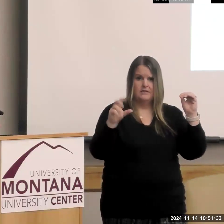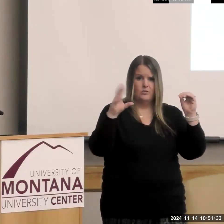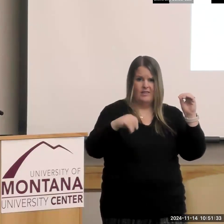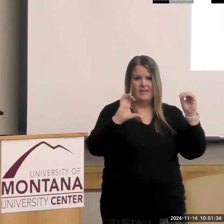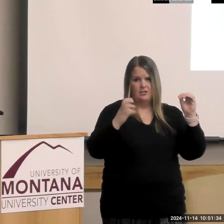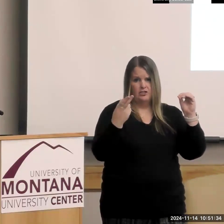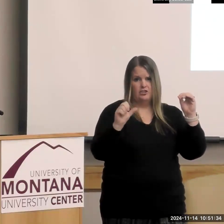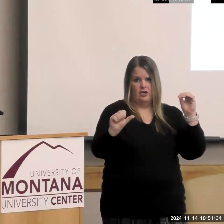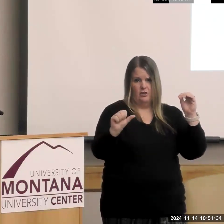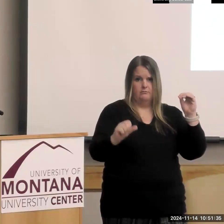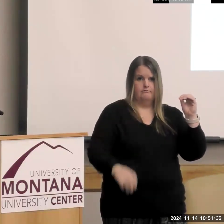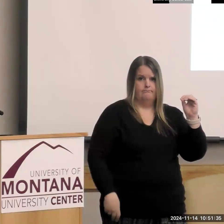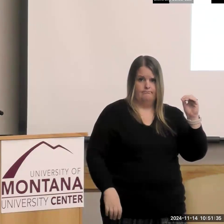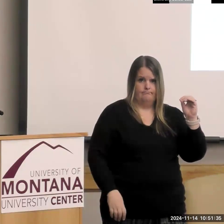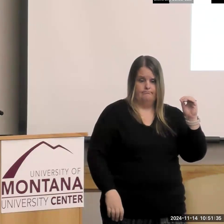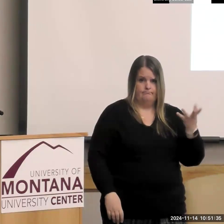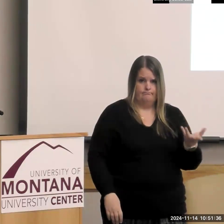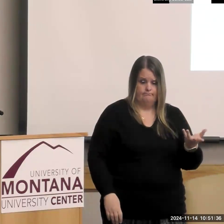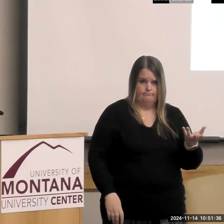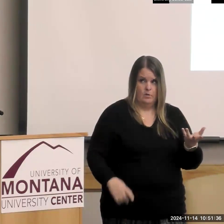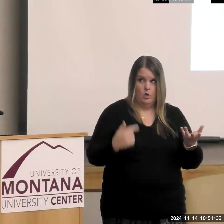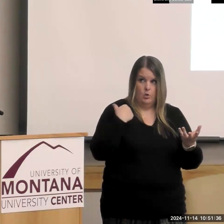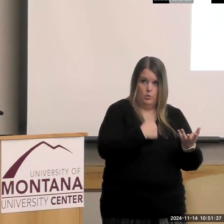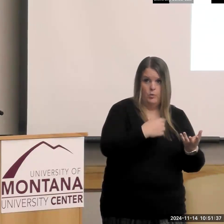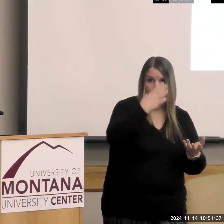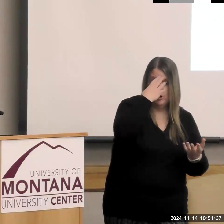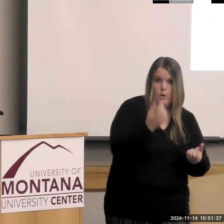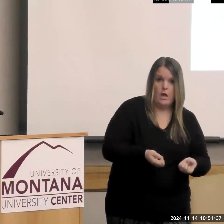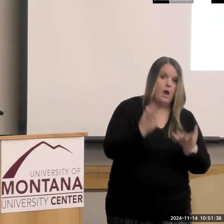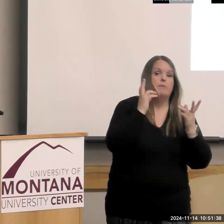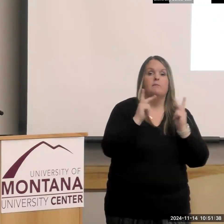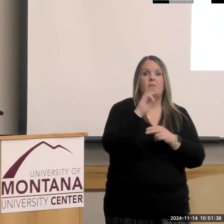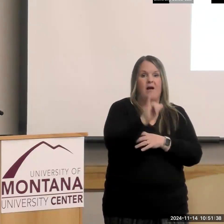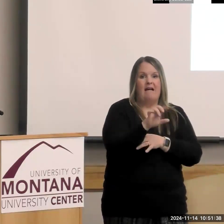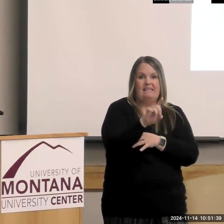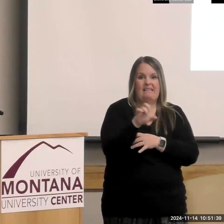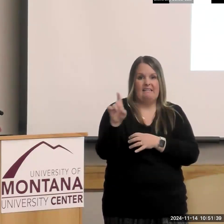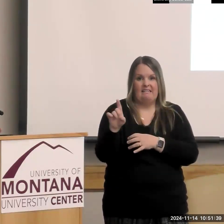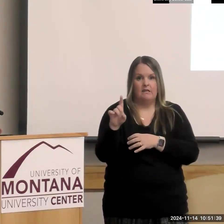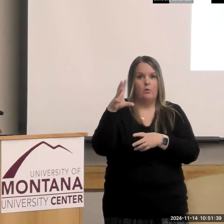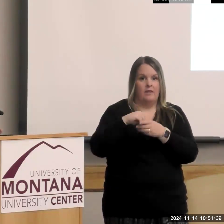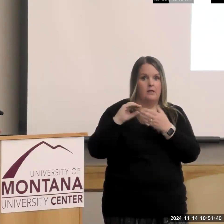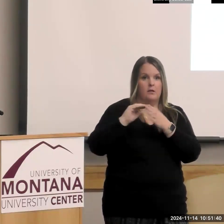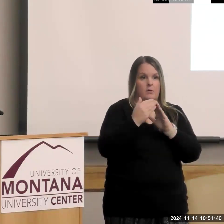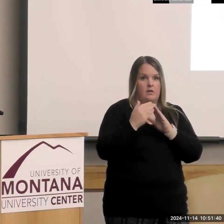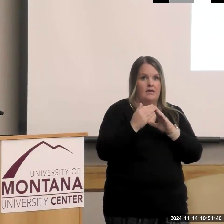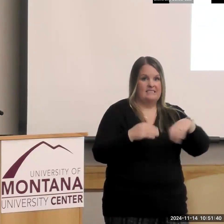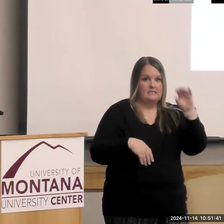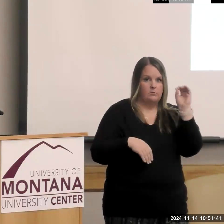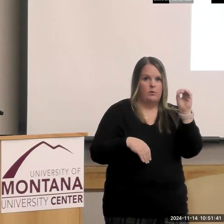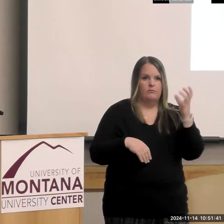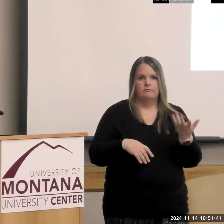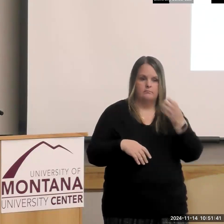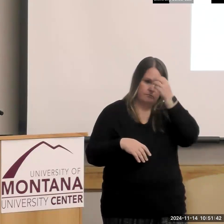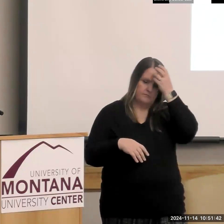that's do we have a count? Do we know how many people with intellectual disabilities are in our community? That's actually not a